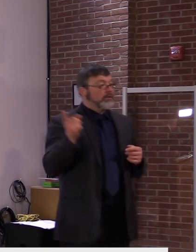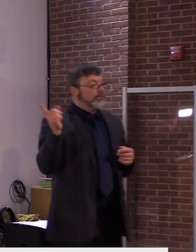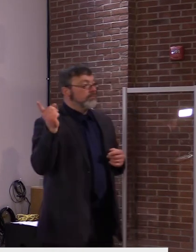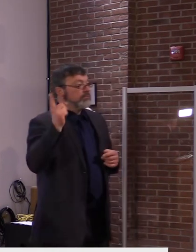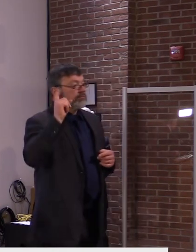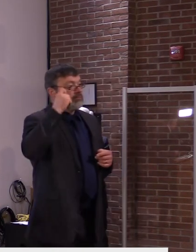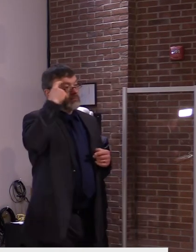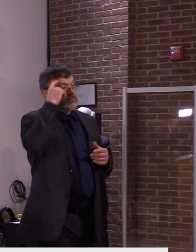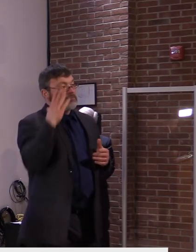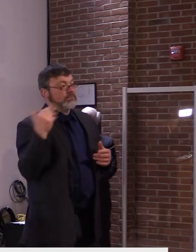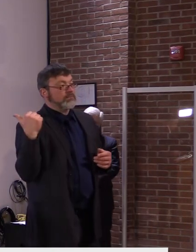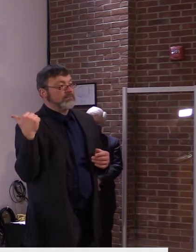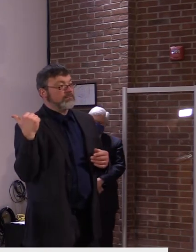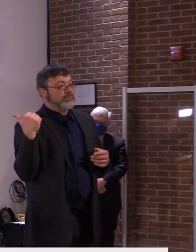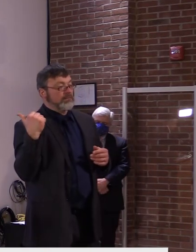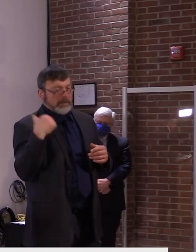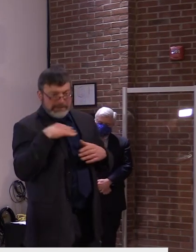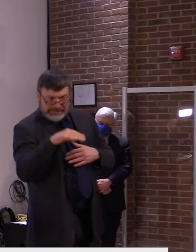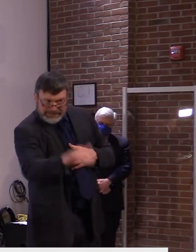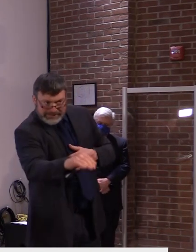Secretary French?